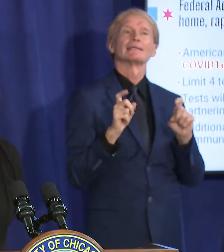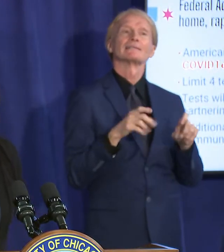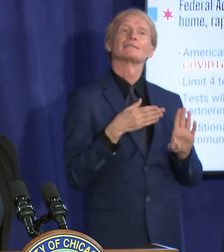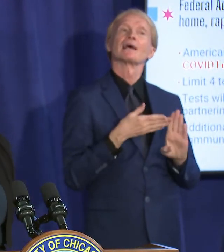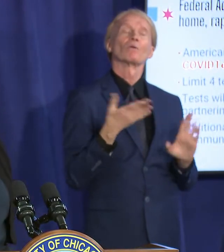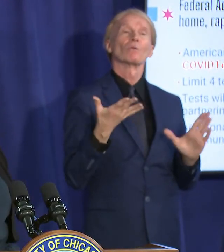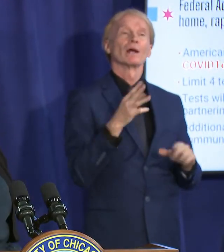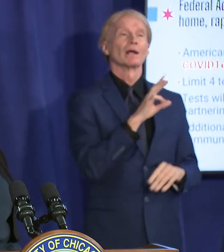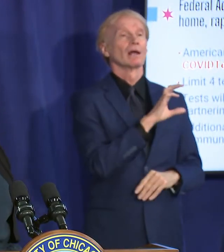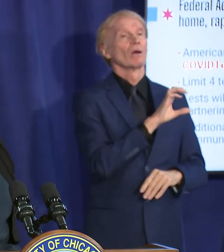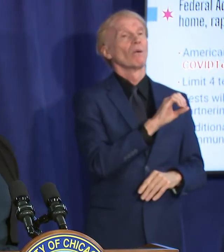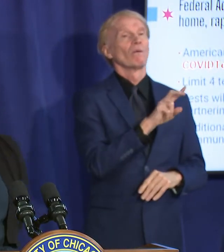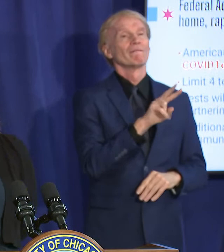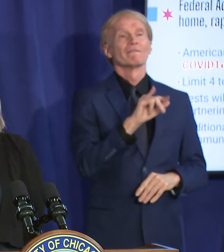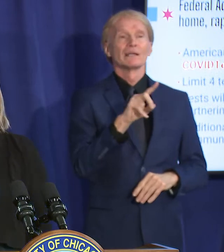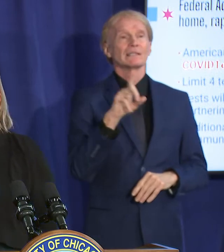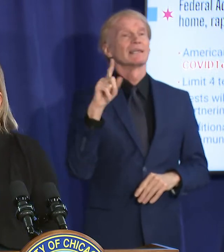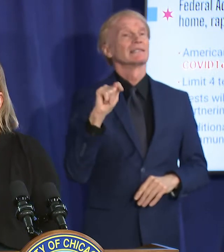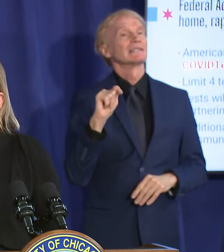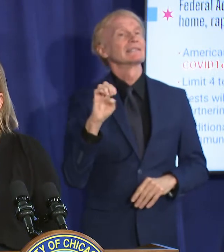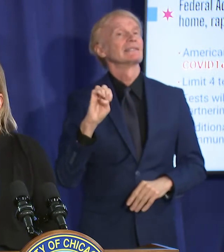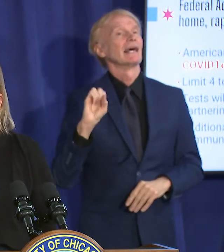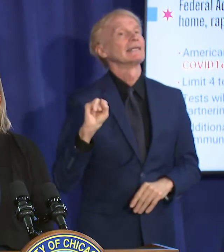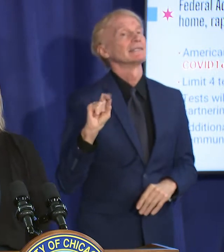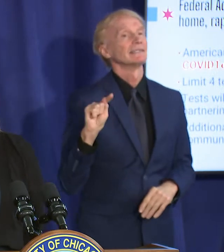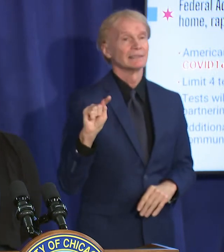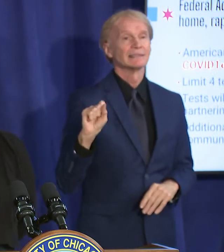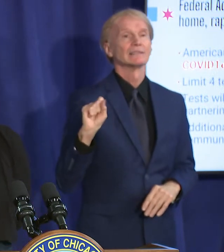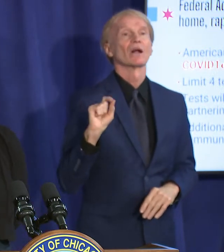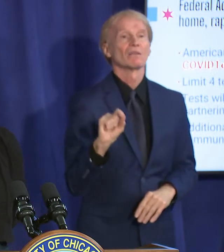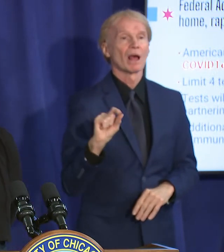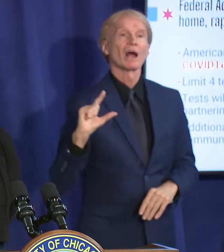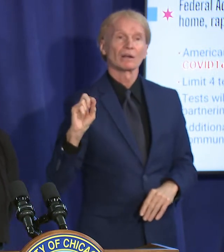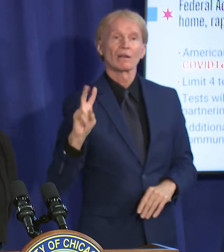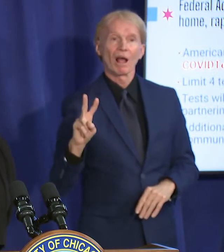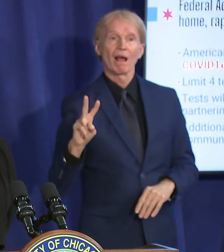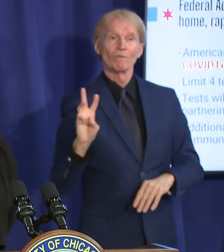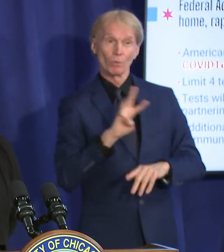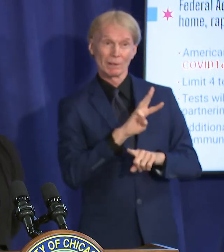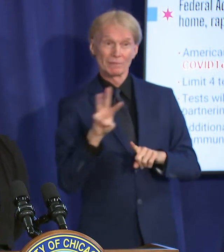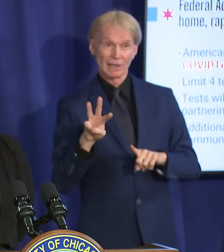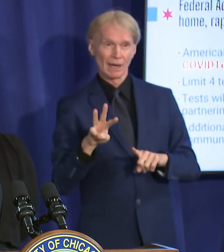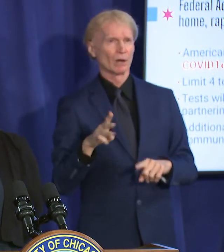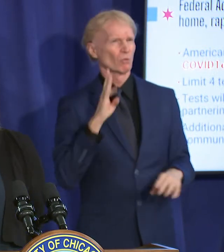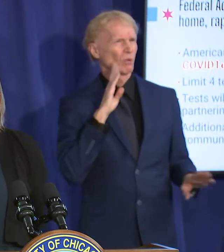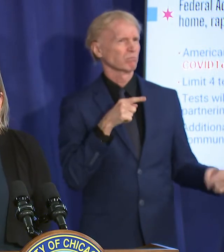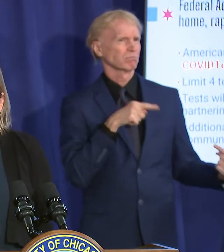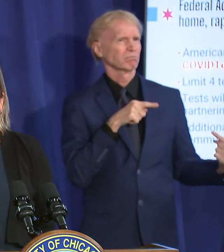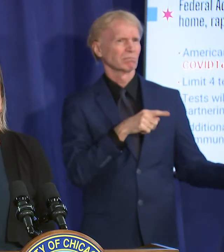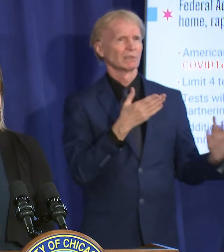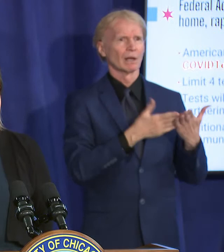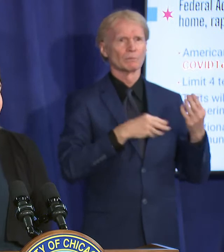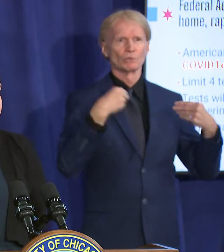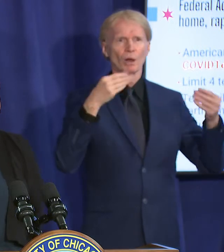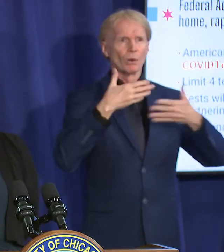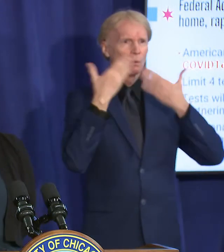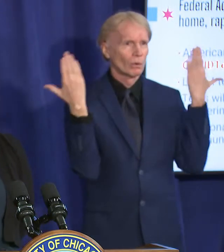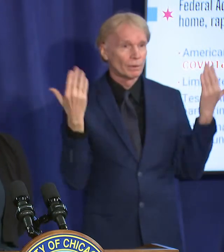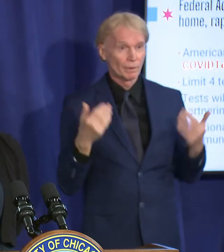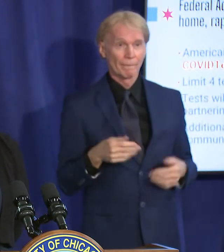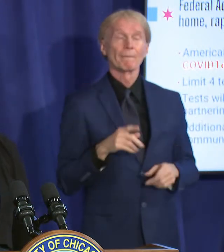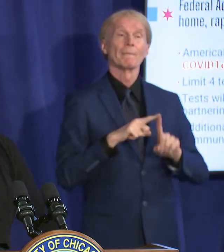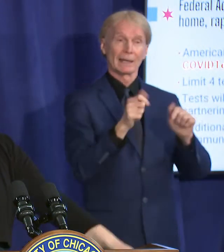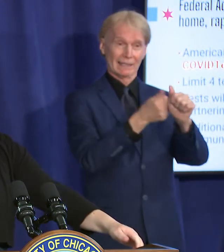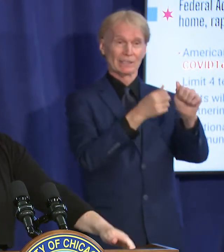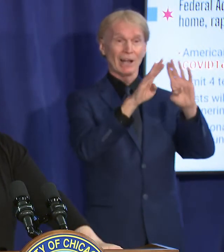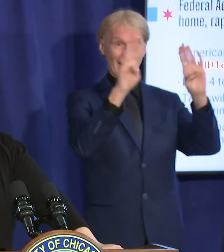very pleased that this is being centralized. You know what a struggle it's been to get rapid tests. And so I encourage folks, you get 4 tests for